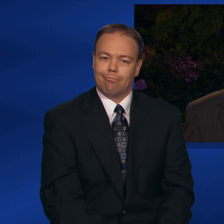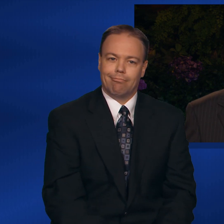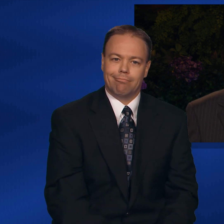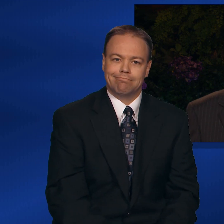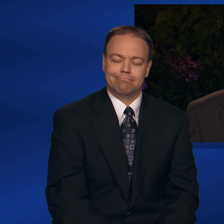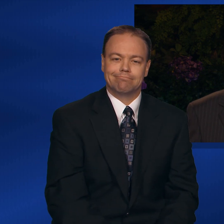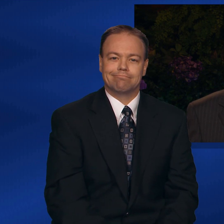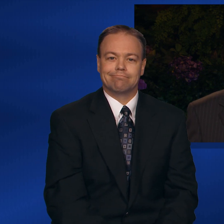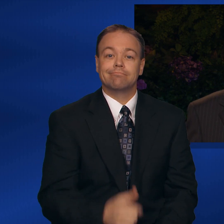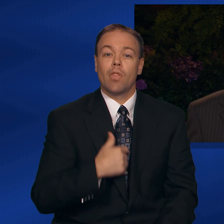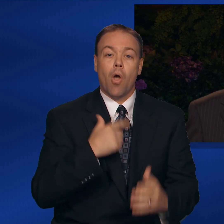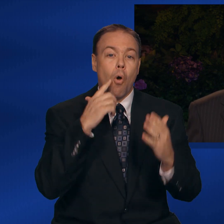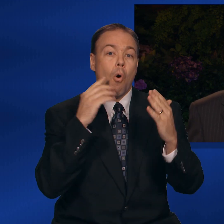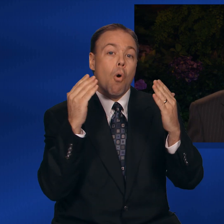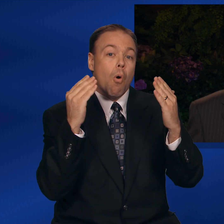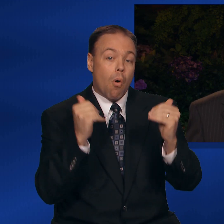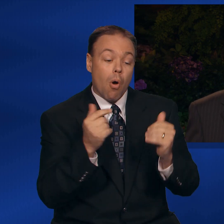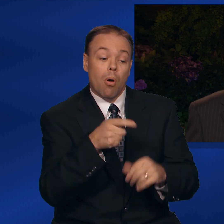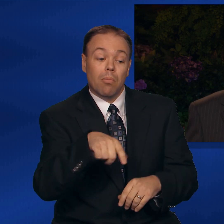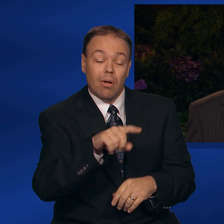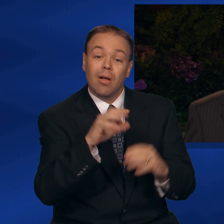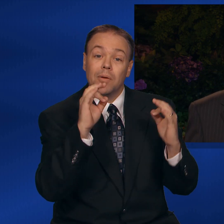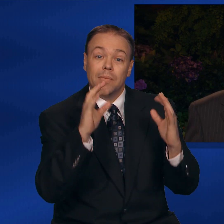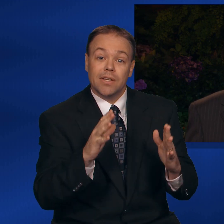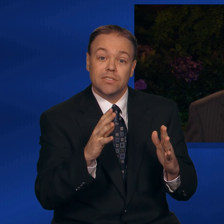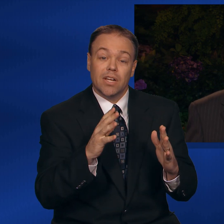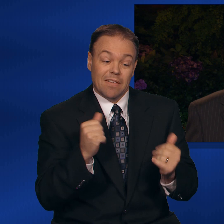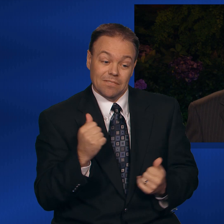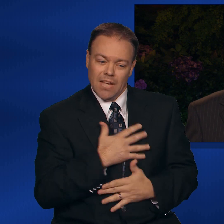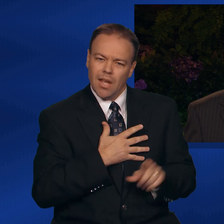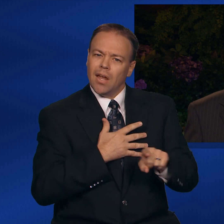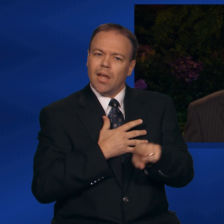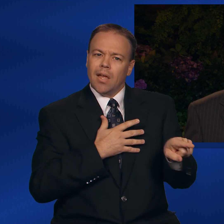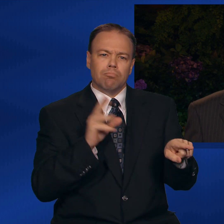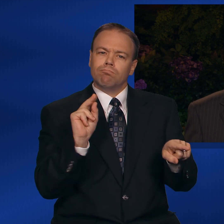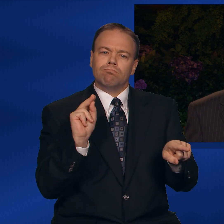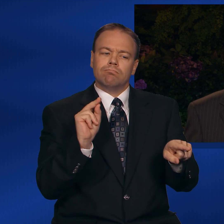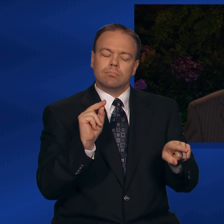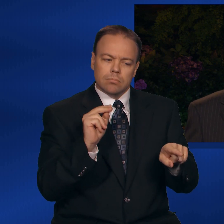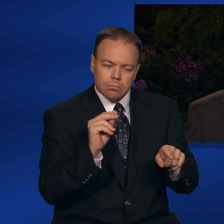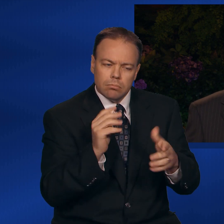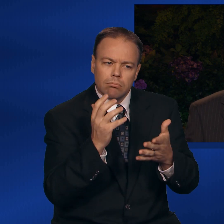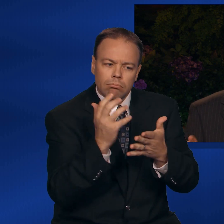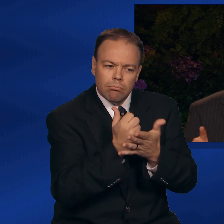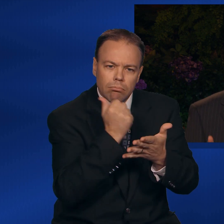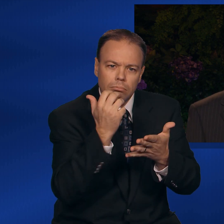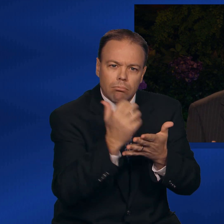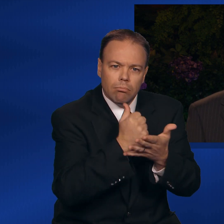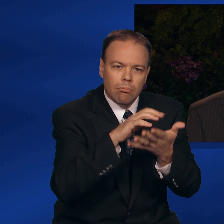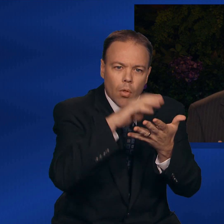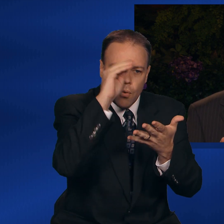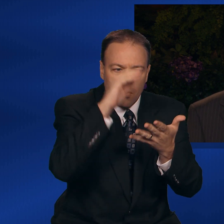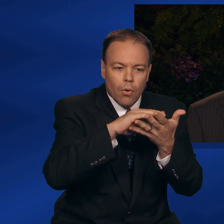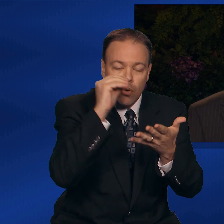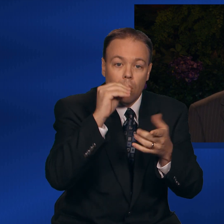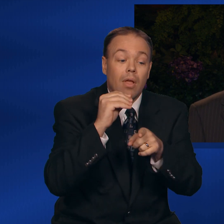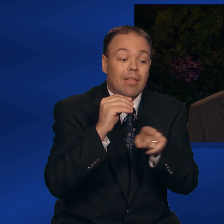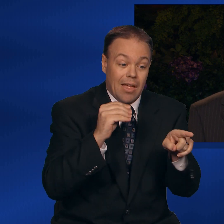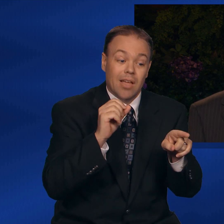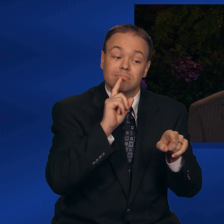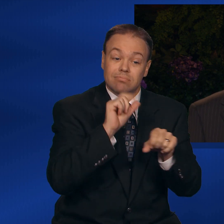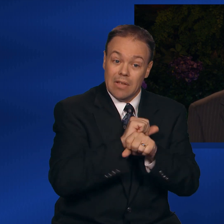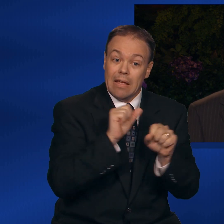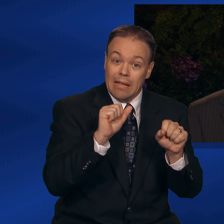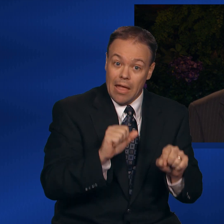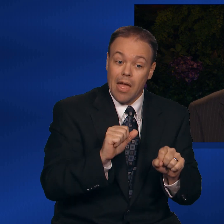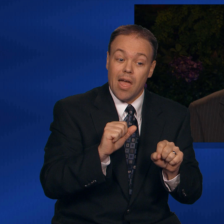My hope is that you will not fear them, but learn from them. They can be a heaven-sent resource to